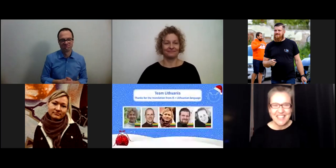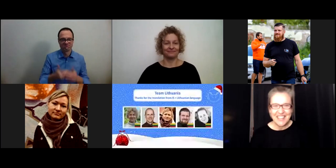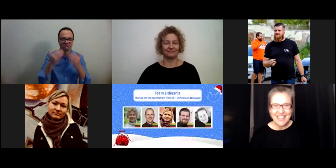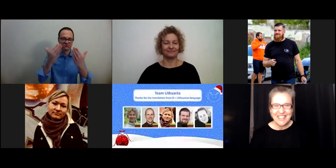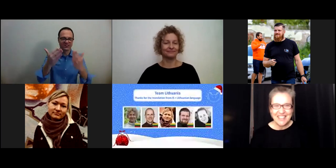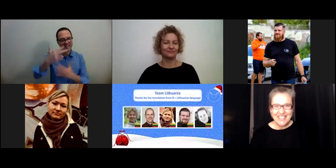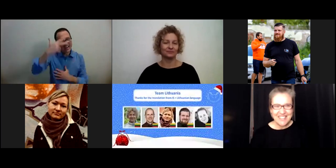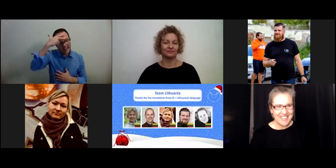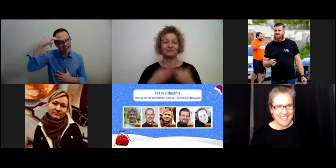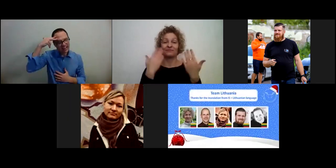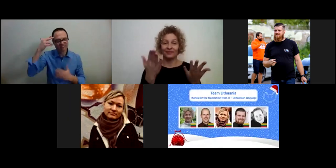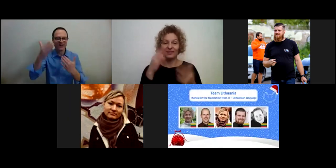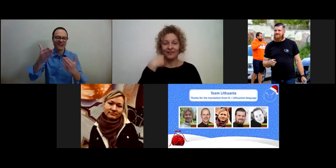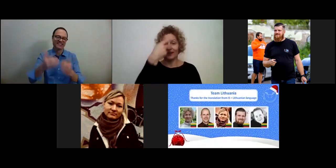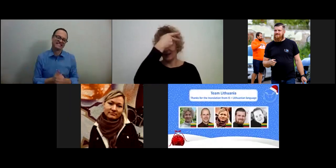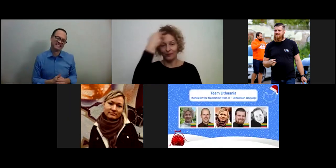To the next team, please.